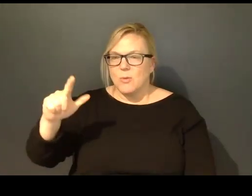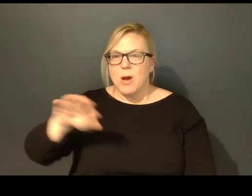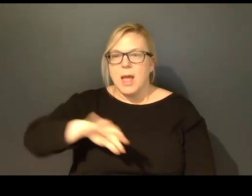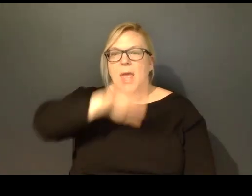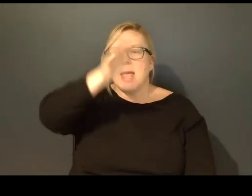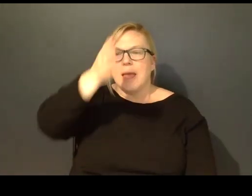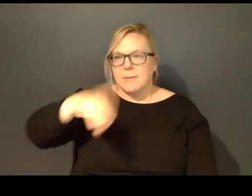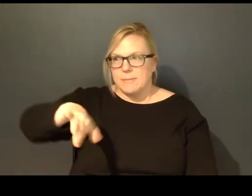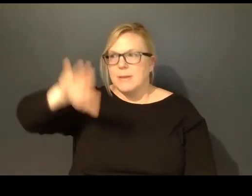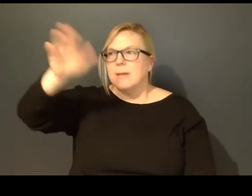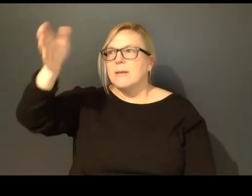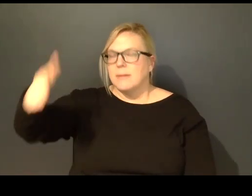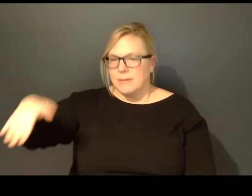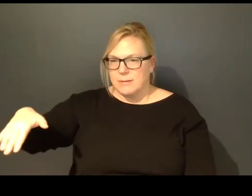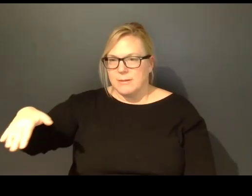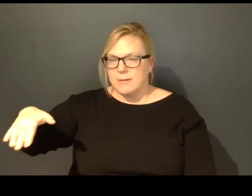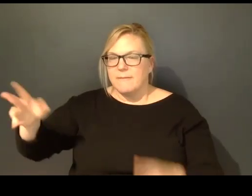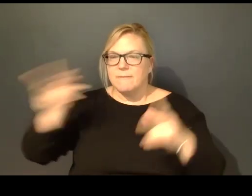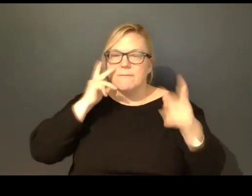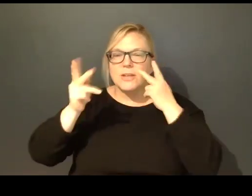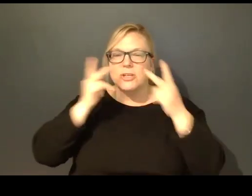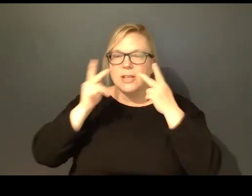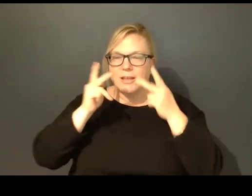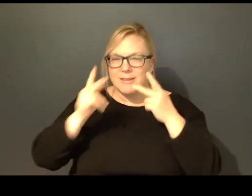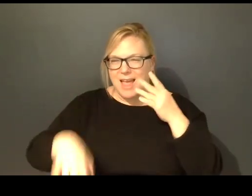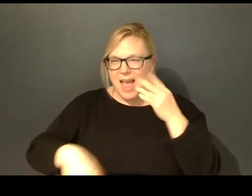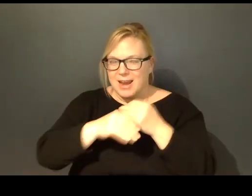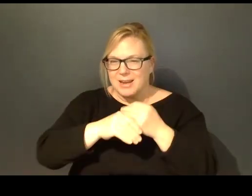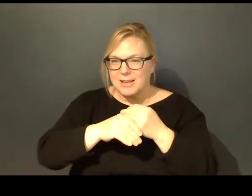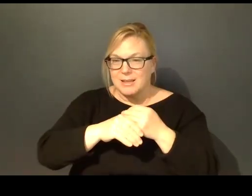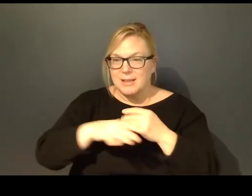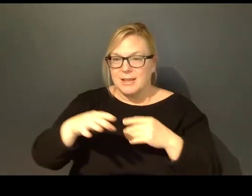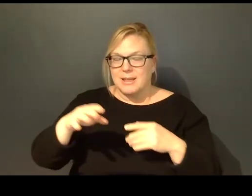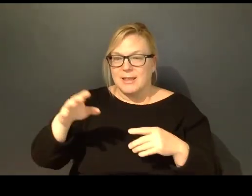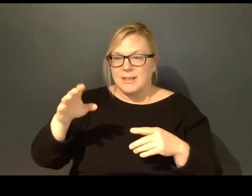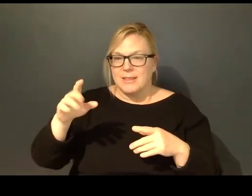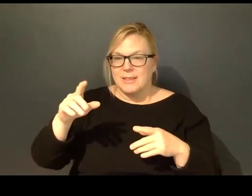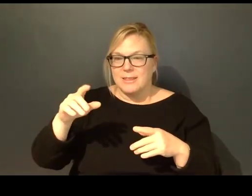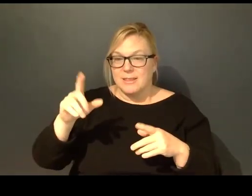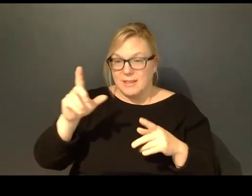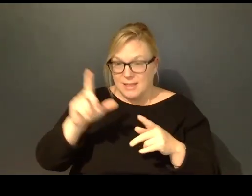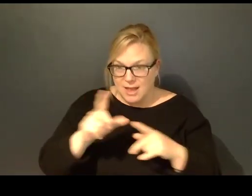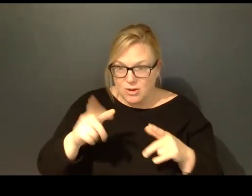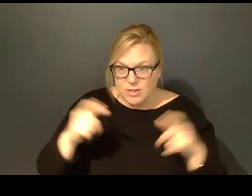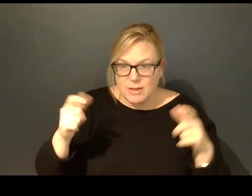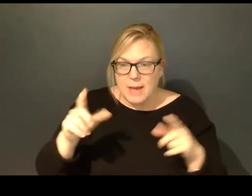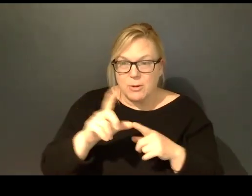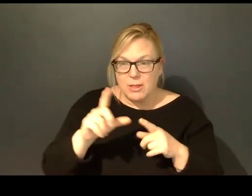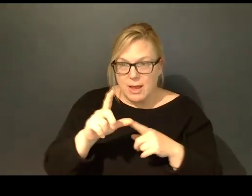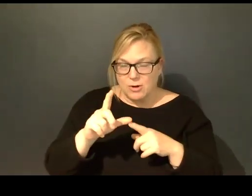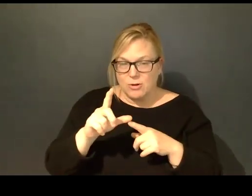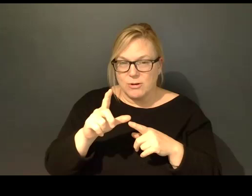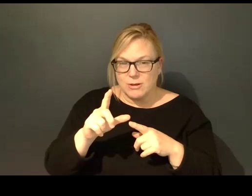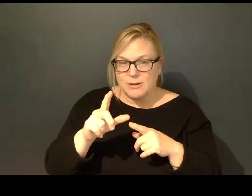then down visually. Probably adding that capital letter in the middle provides some sort of reference to that sort